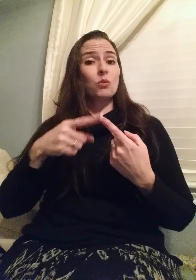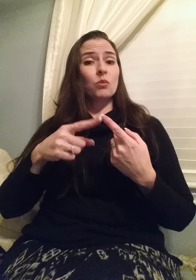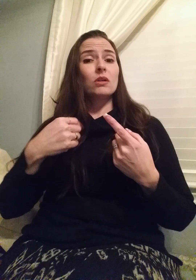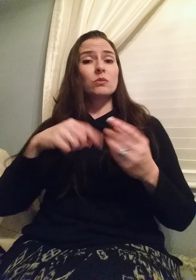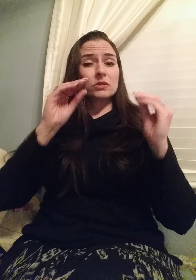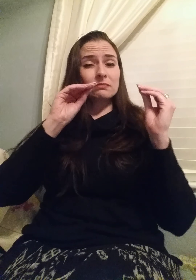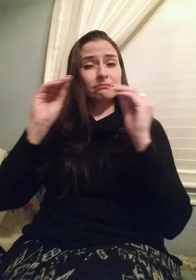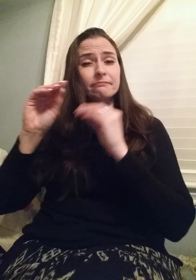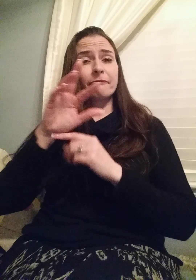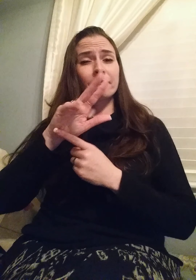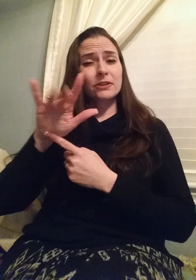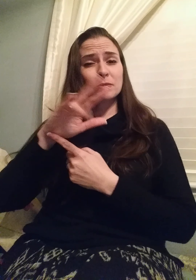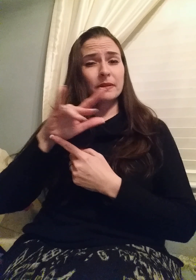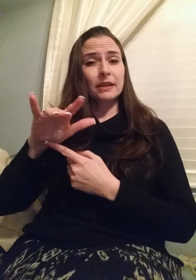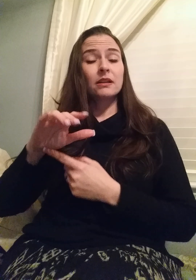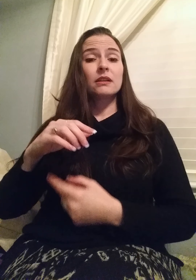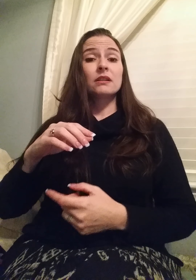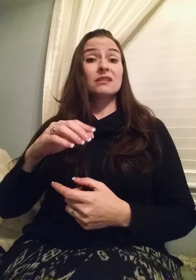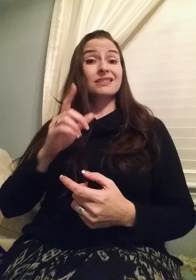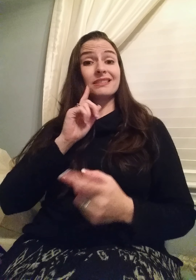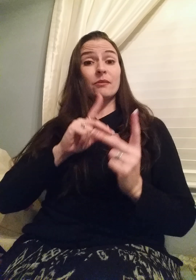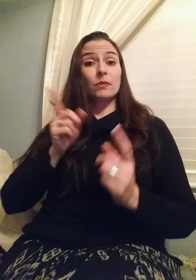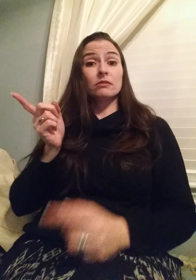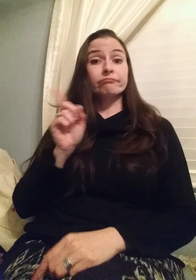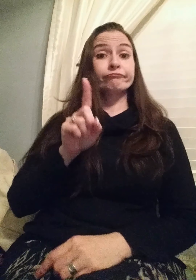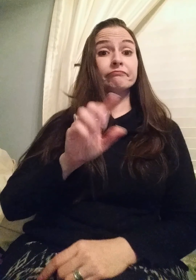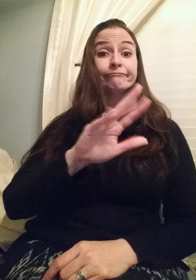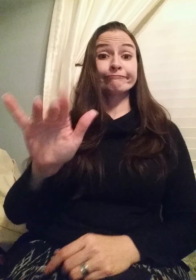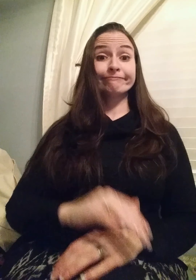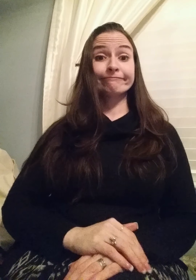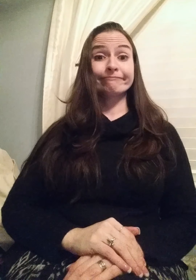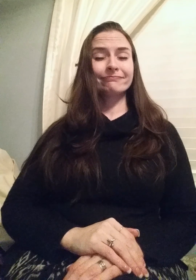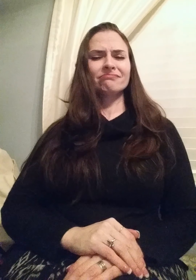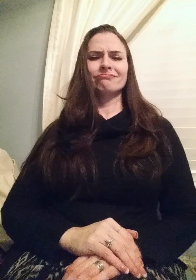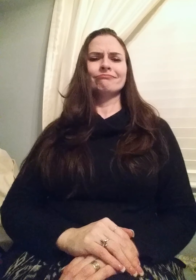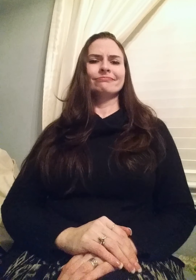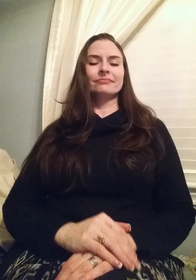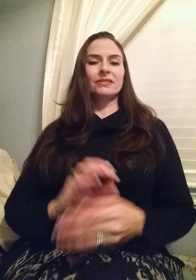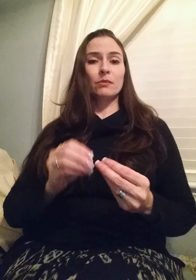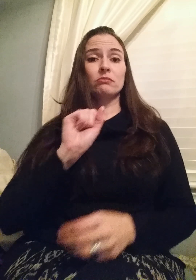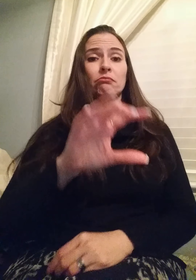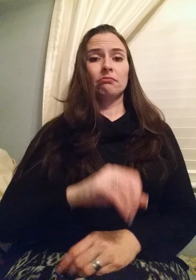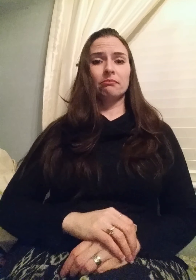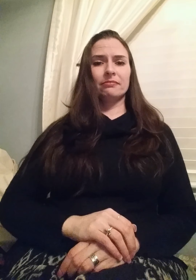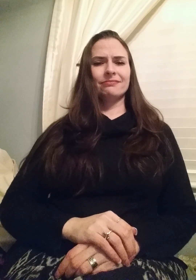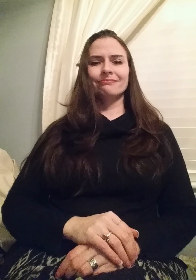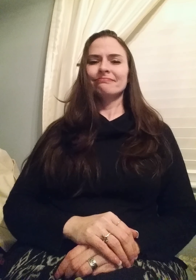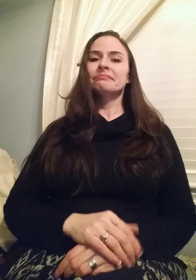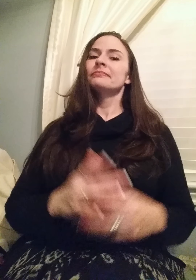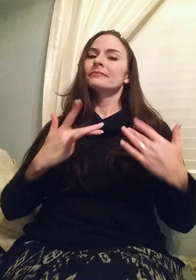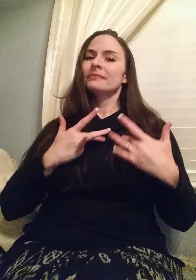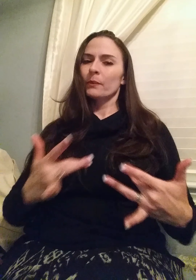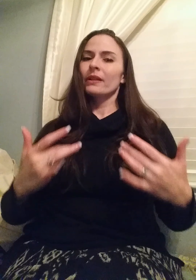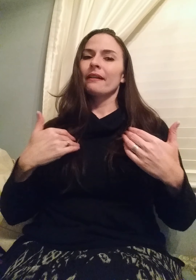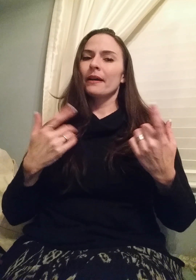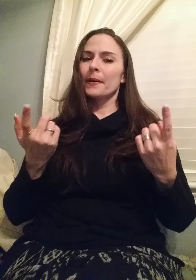in isolation or numbers in isolation, but they tend to be in context of a sentence. To facilitate that, it makes